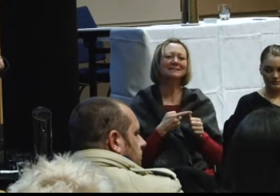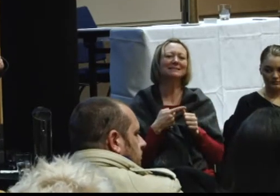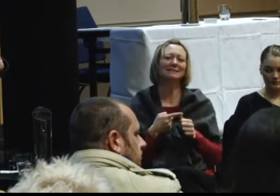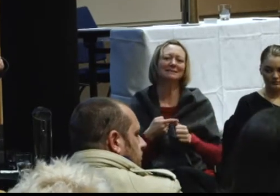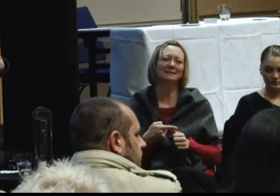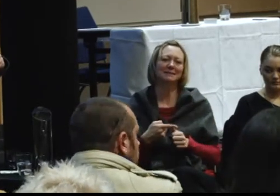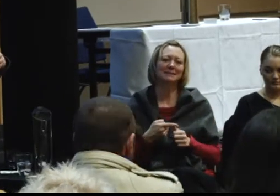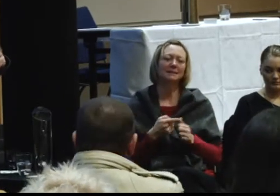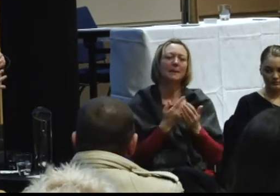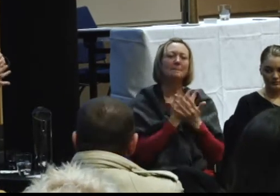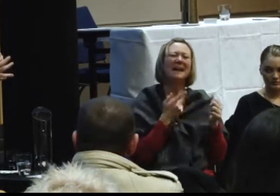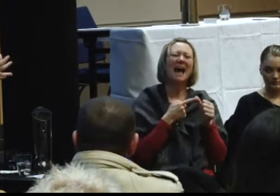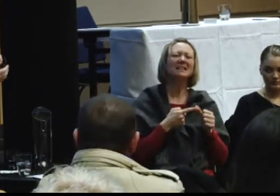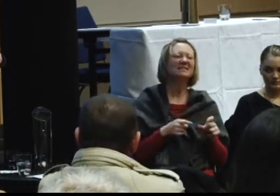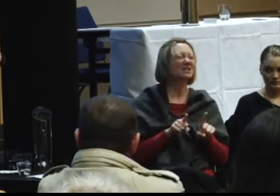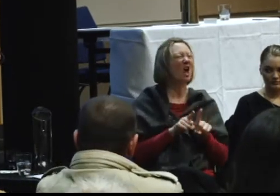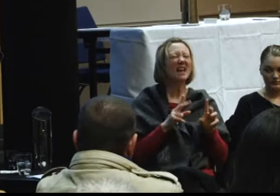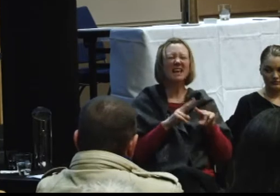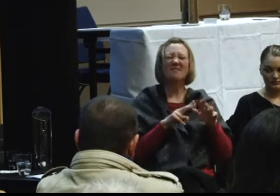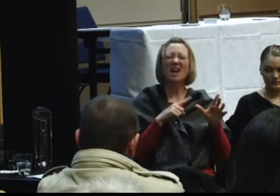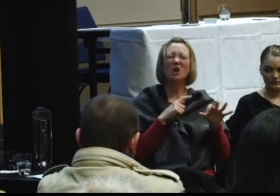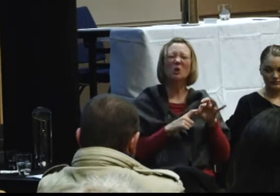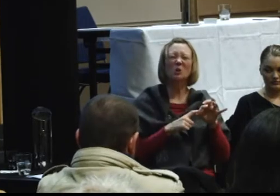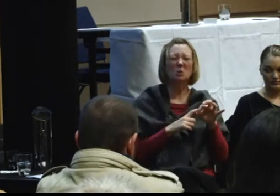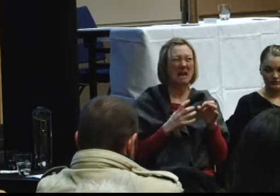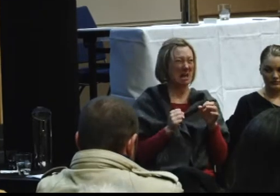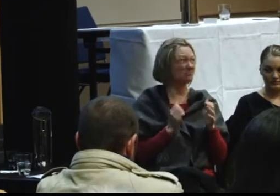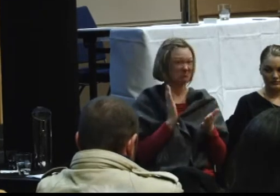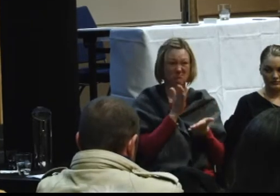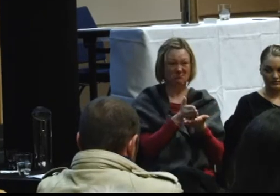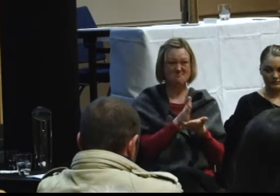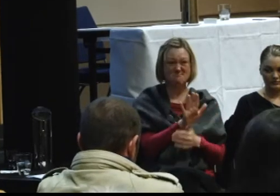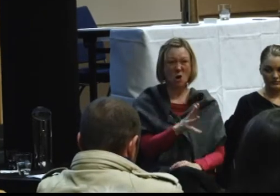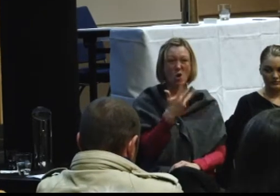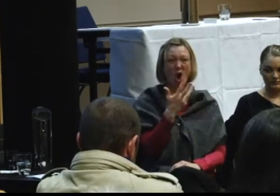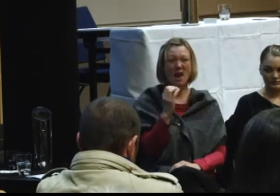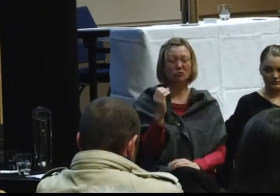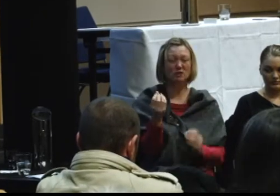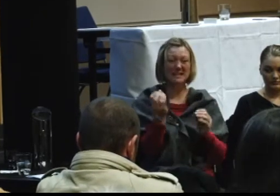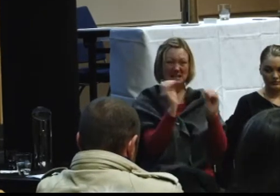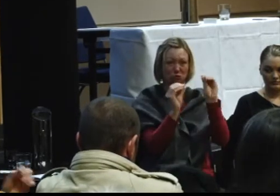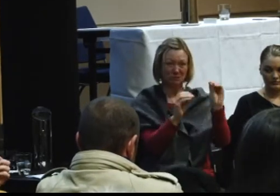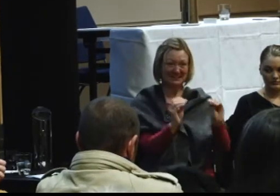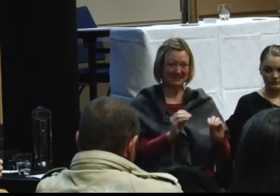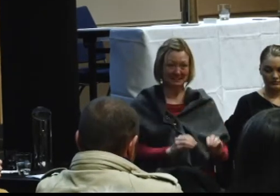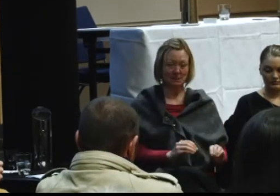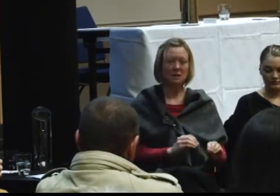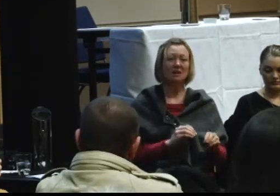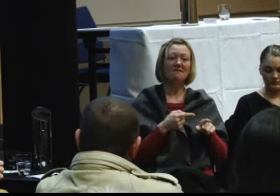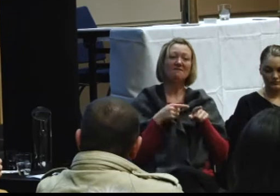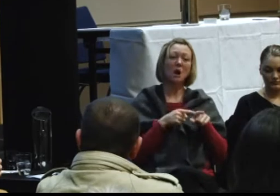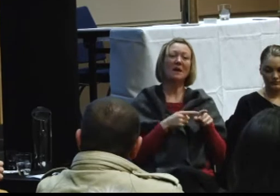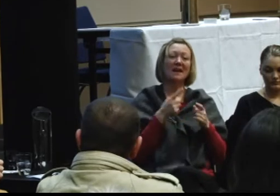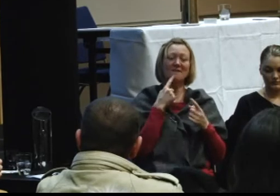Answers is like an FAQ. It's got literally about 900 entries on there that follow an information literacy approach. We